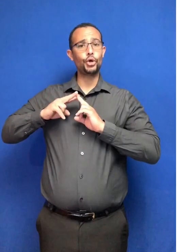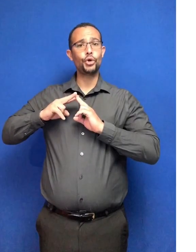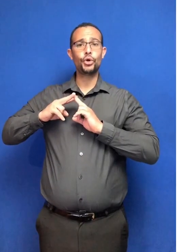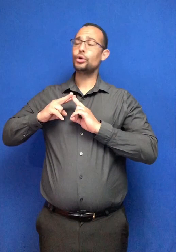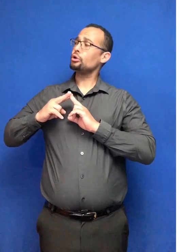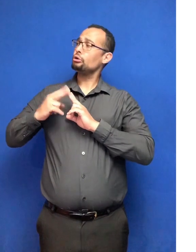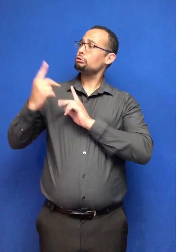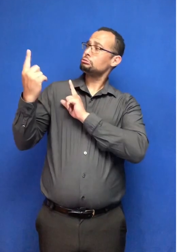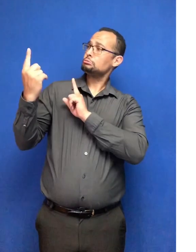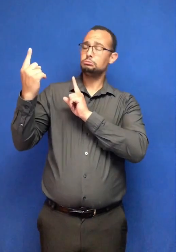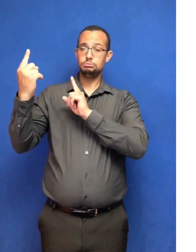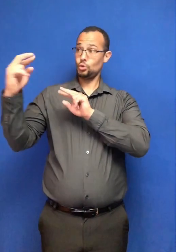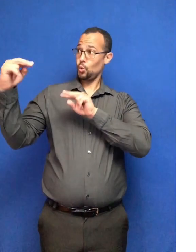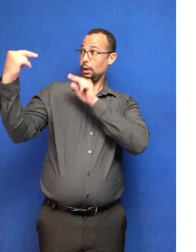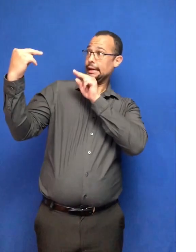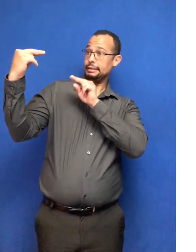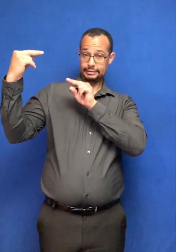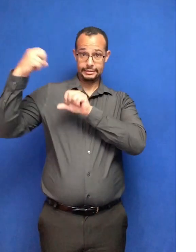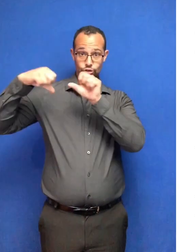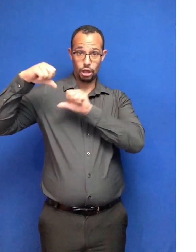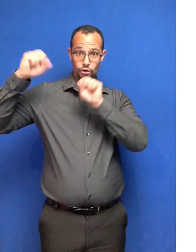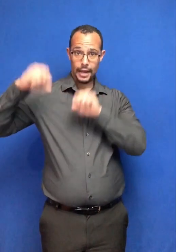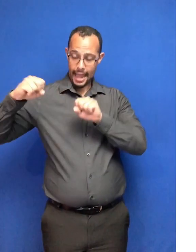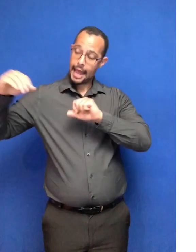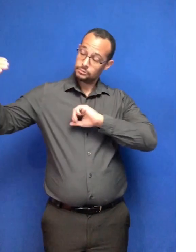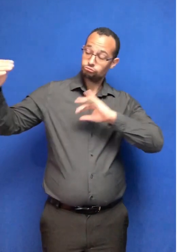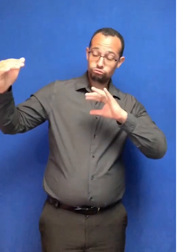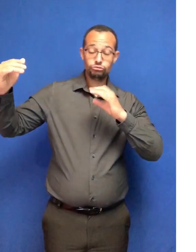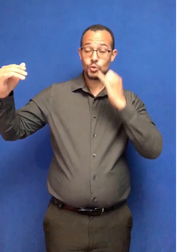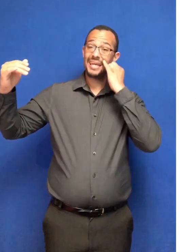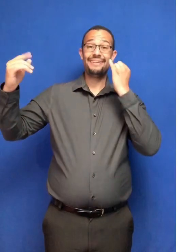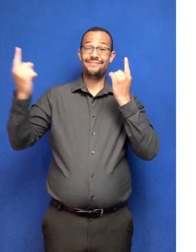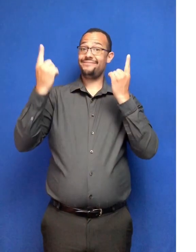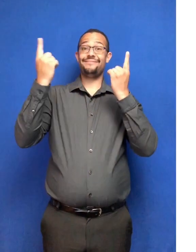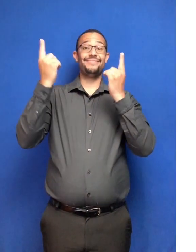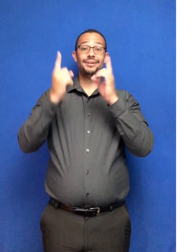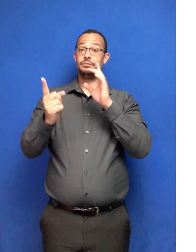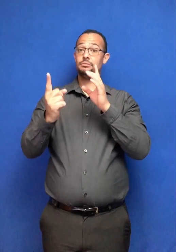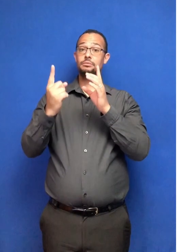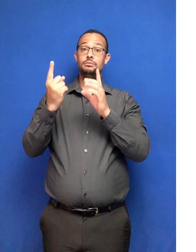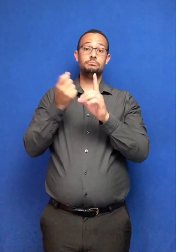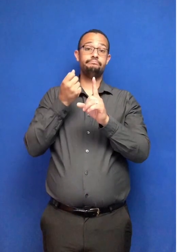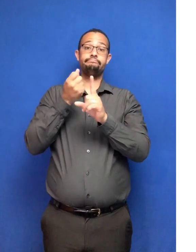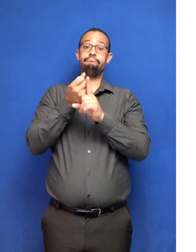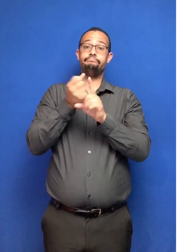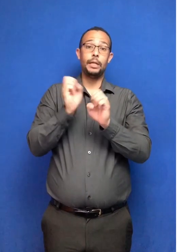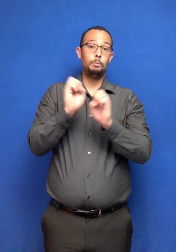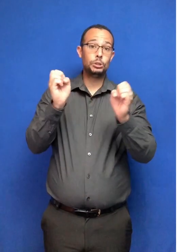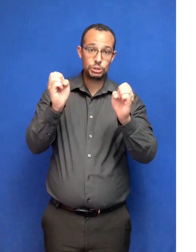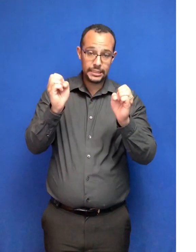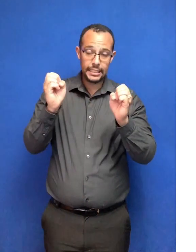other, so in the event something were to happen, you have somebody to help you out or to go get help.